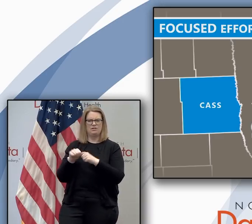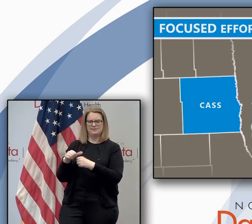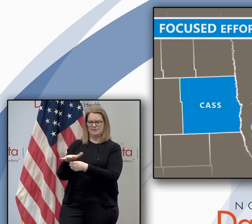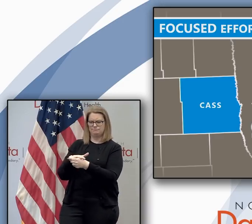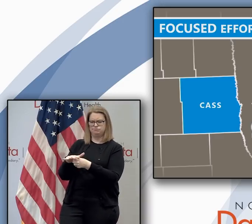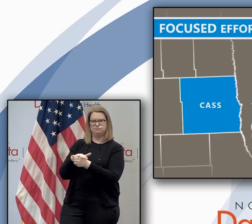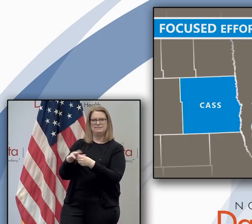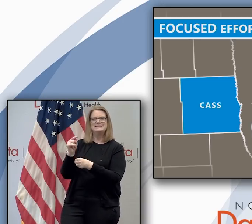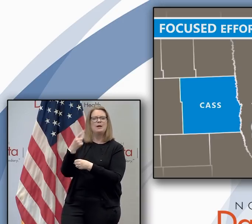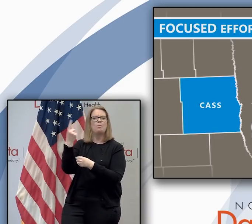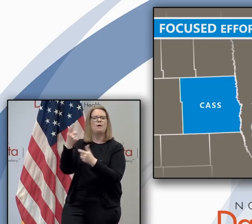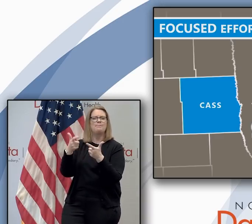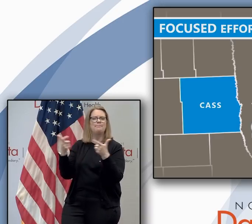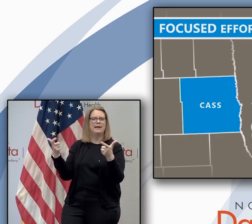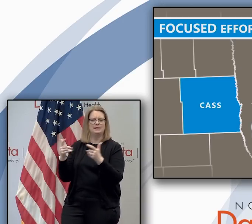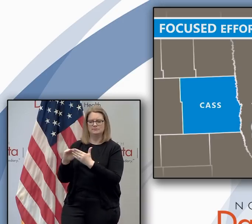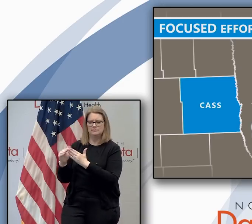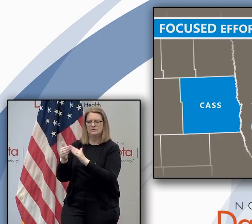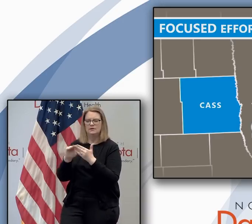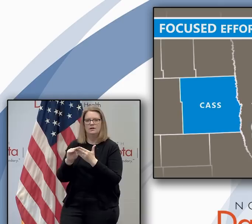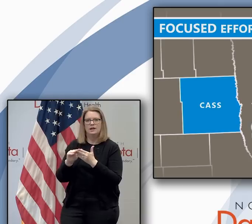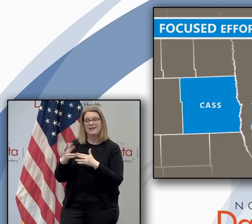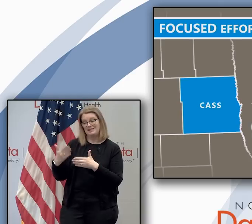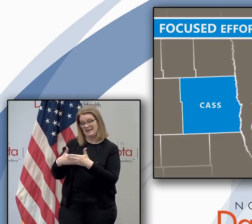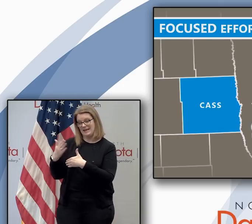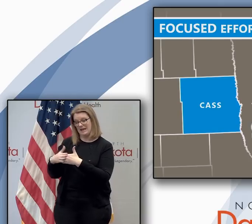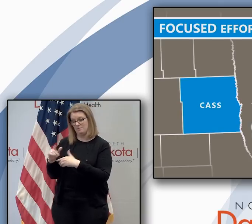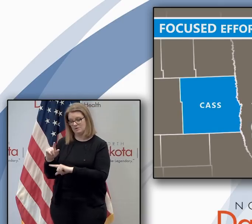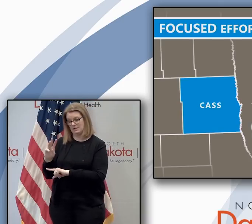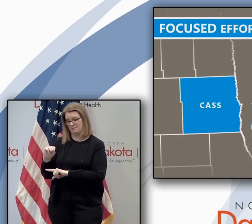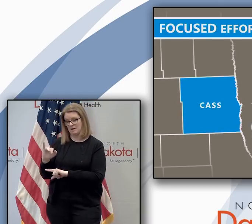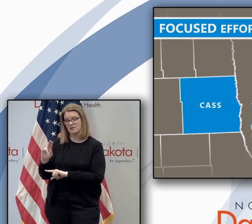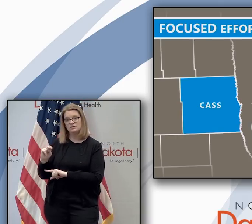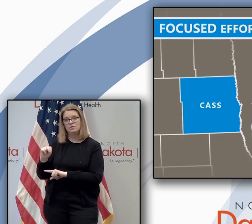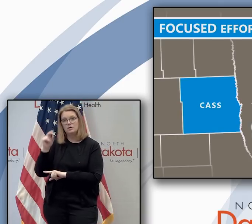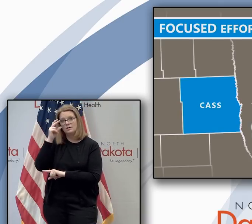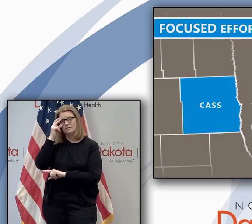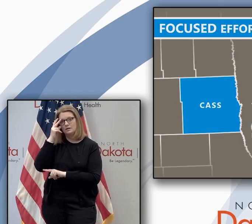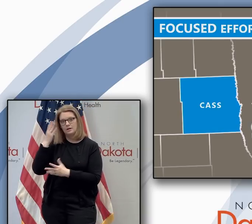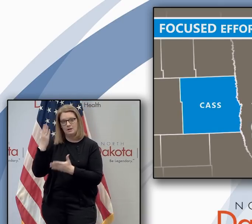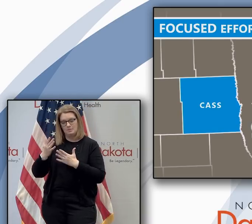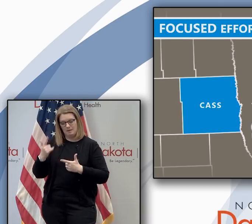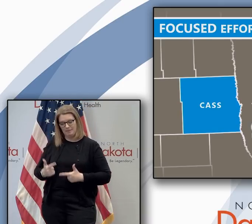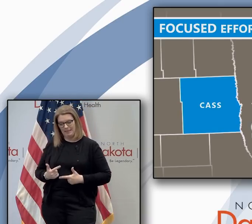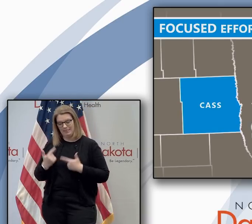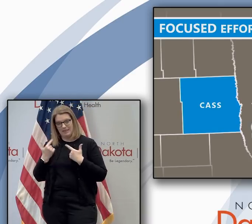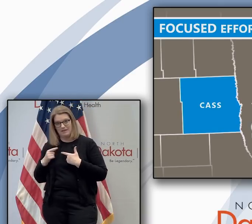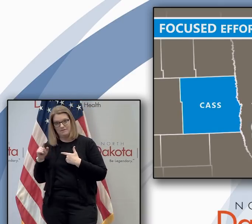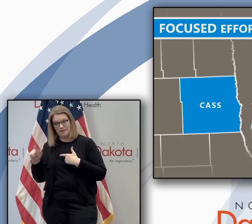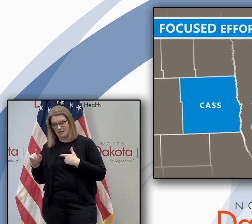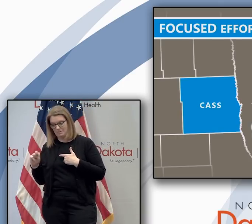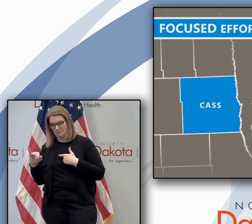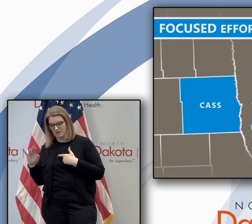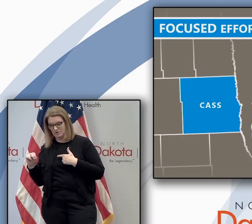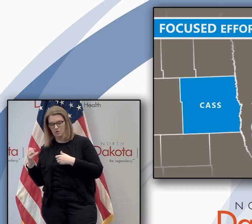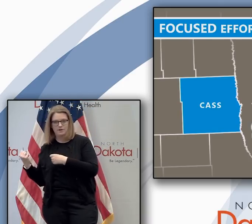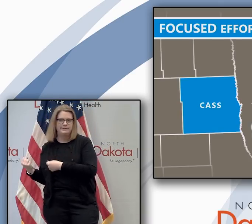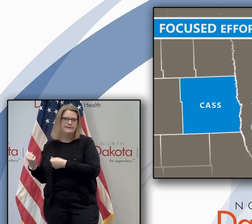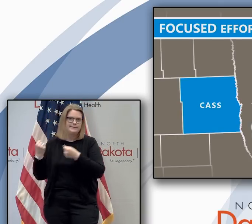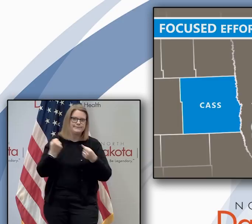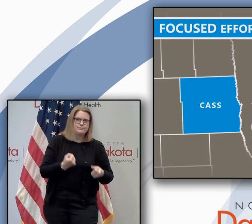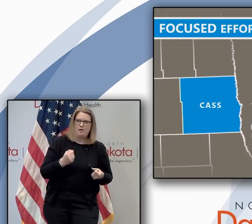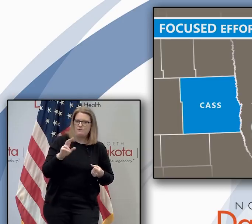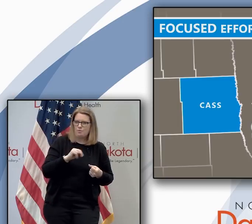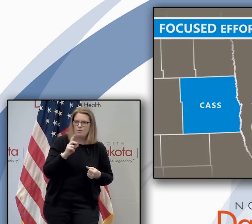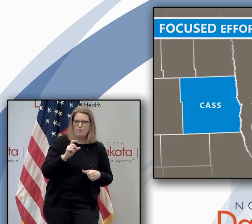metro area. And our neighbors in Minnesota that may live and reside in Moorhead but work in the North Dakota